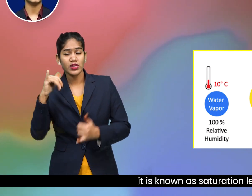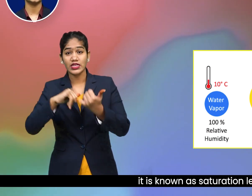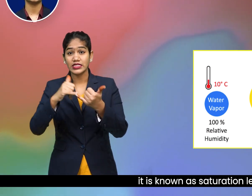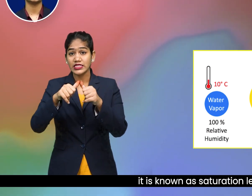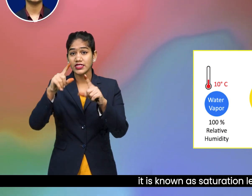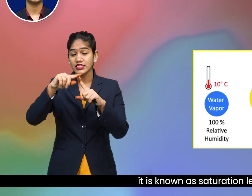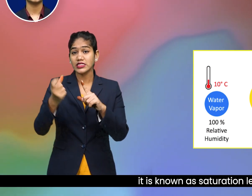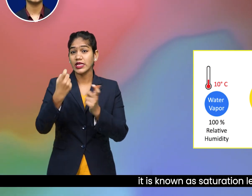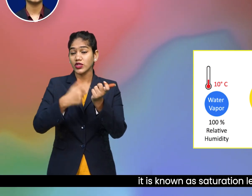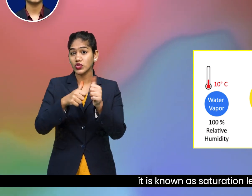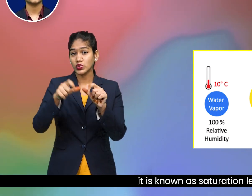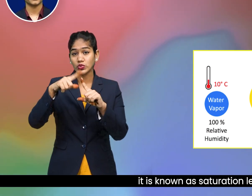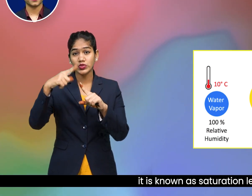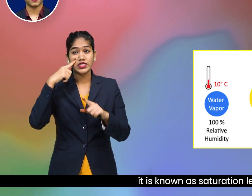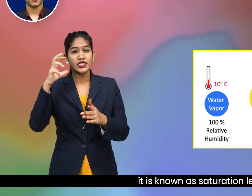level.